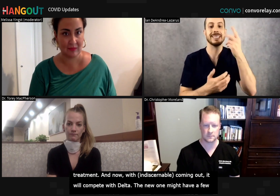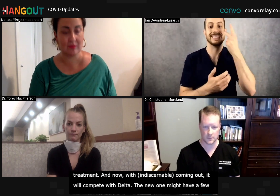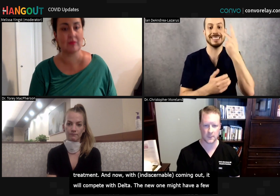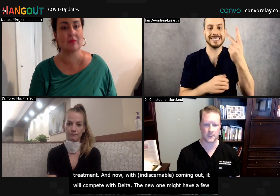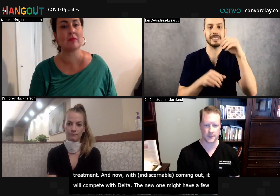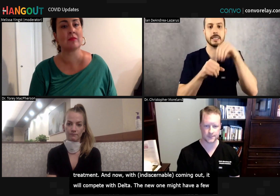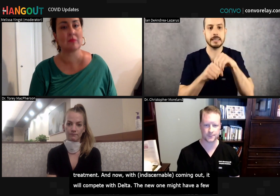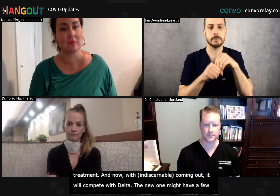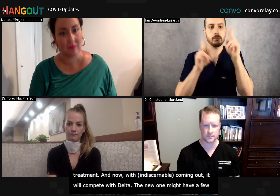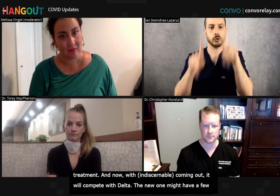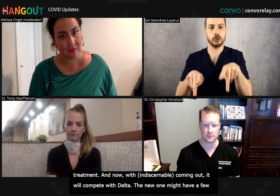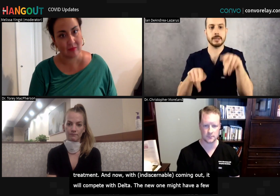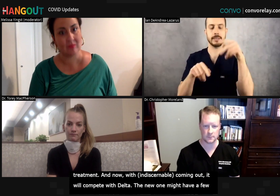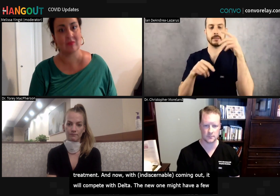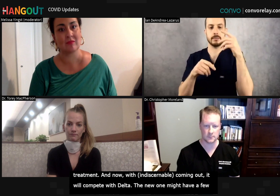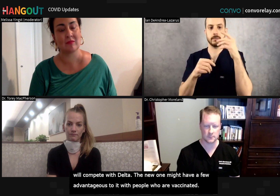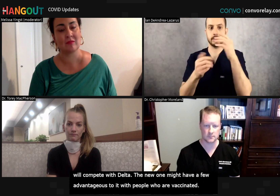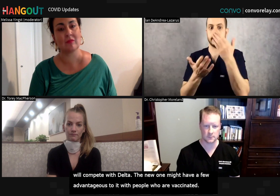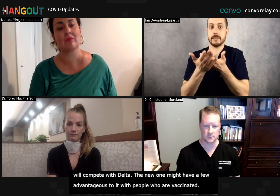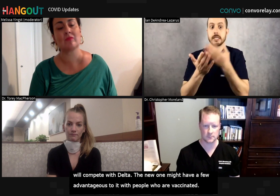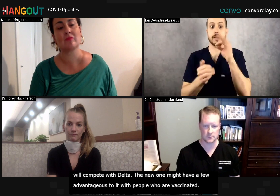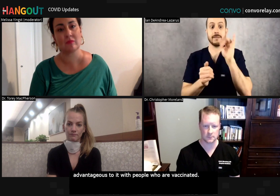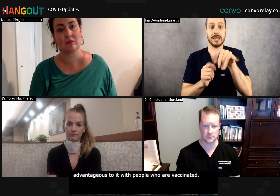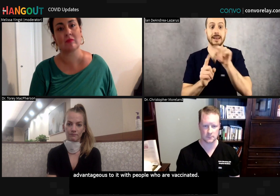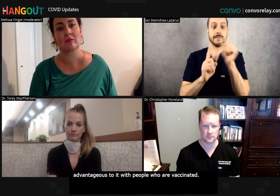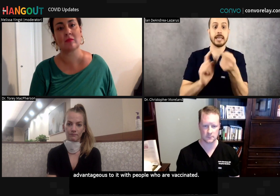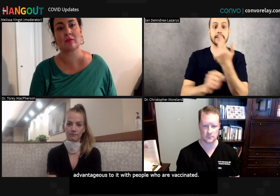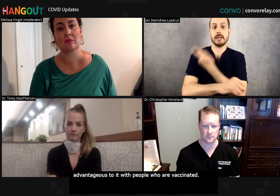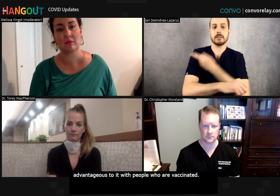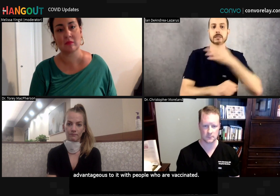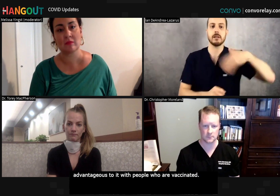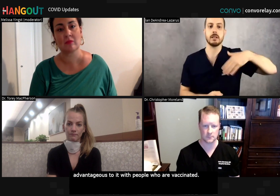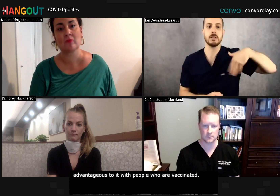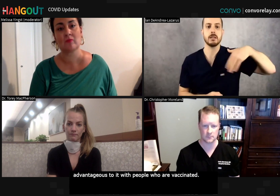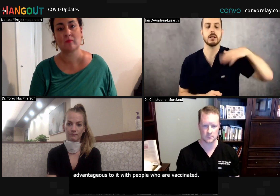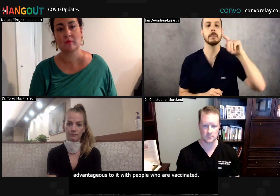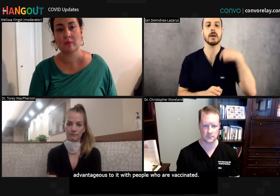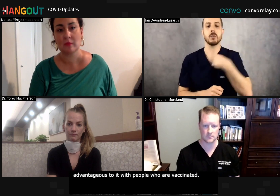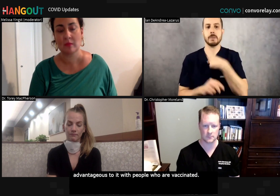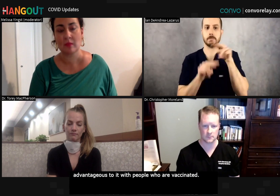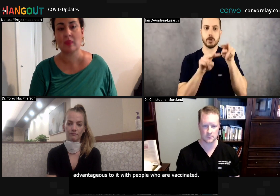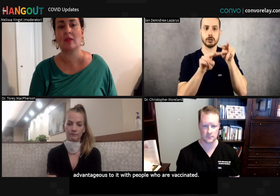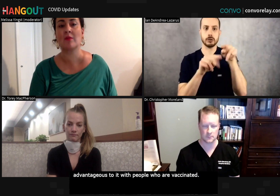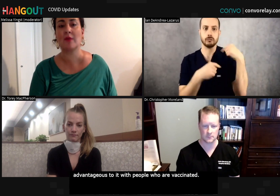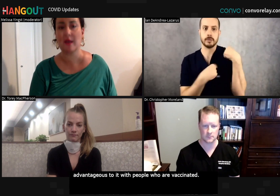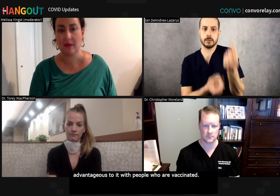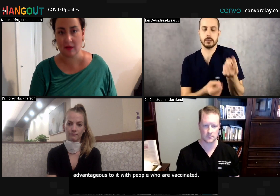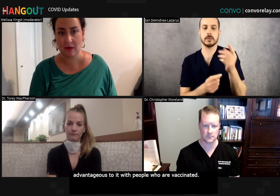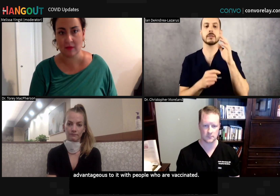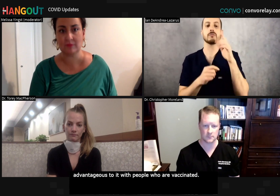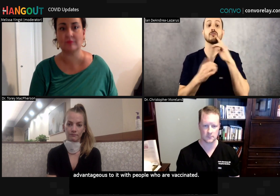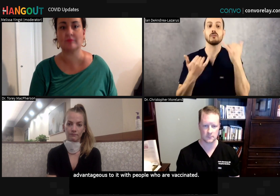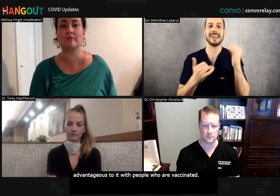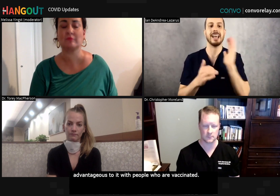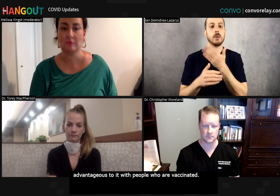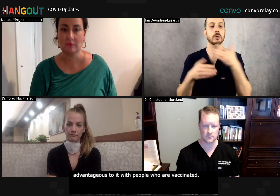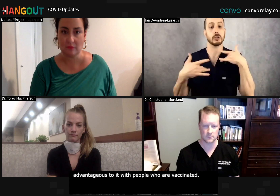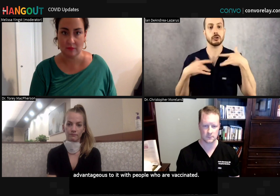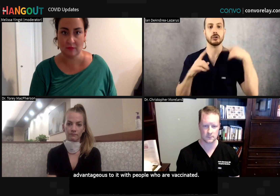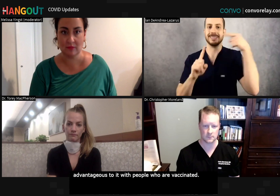from lab studies. We haven't really seen it in the communities yet. So we haven't seen that show up in patients yet, but it's something we're looking out